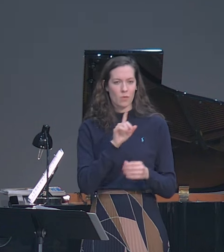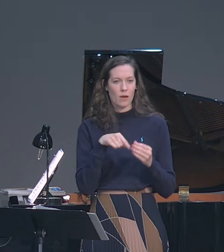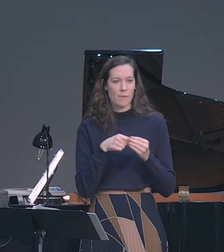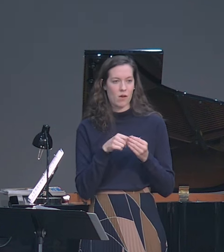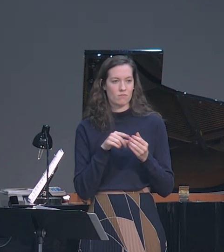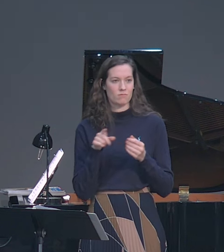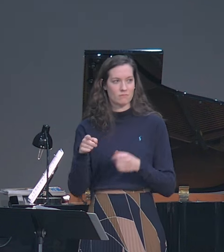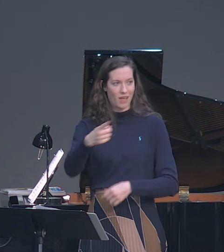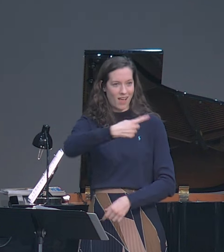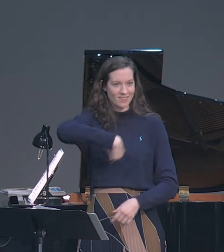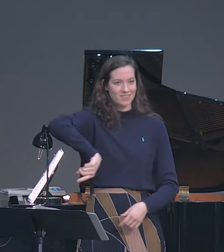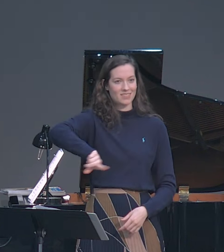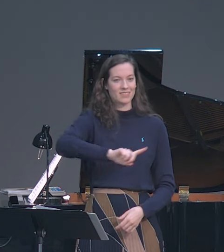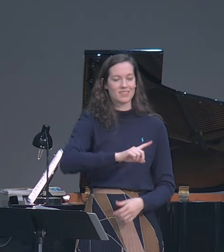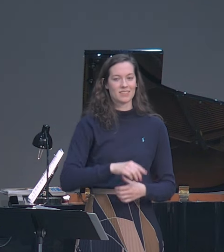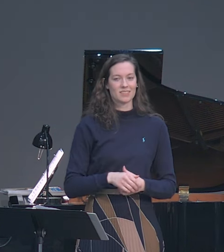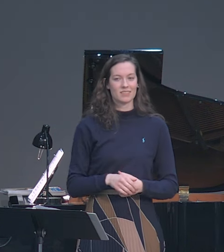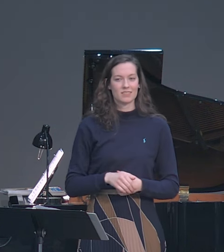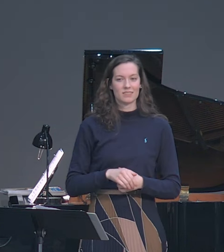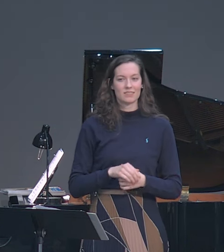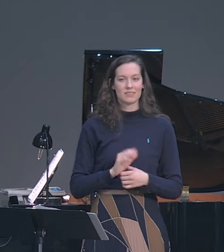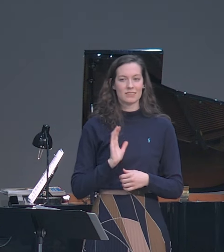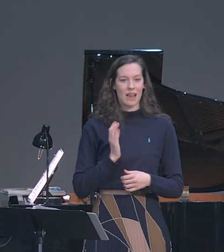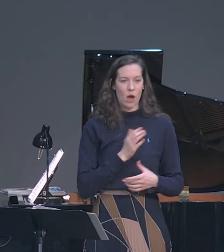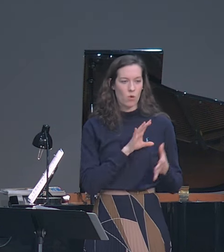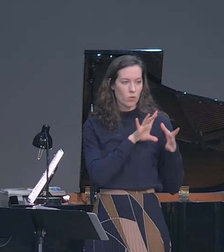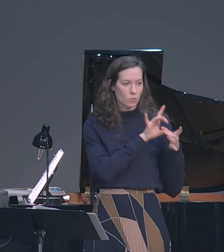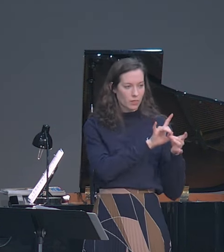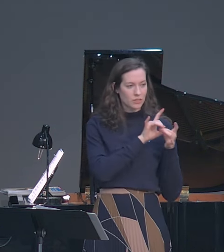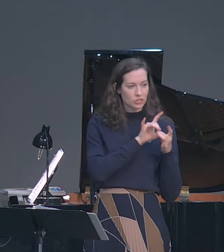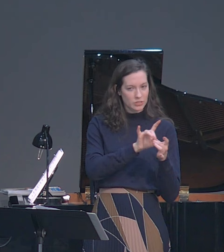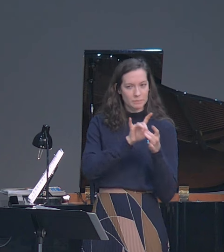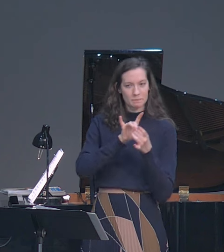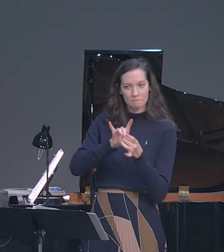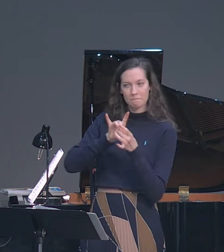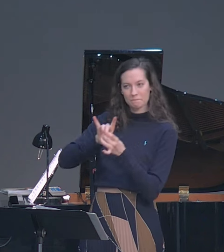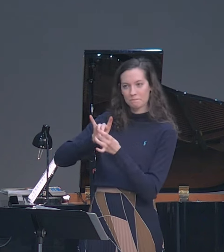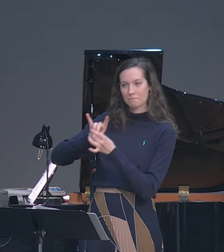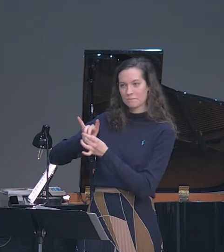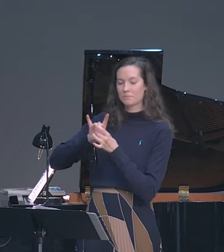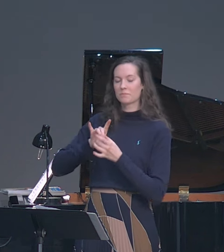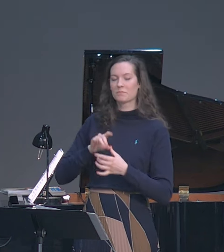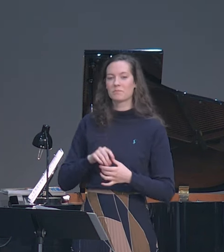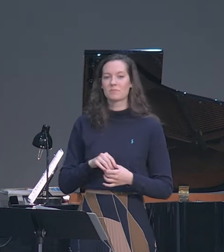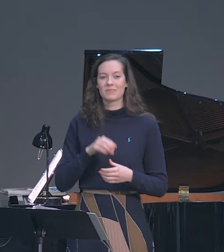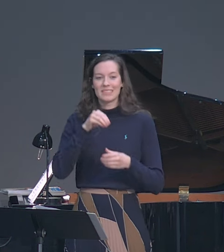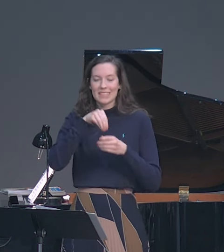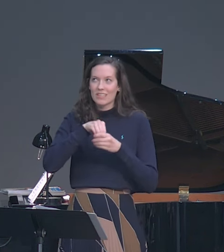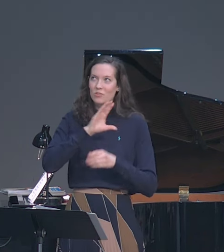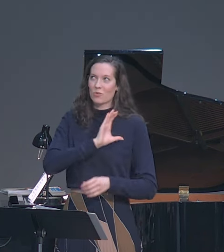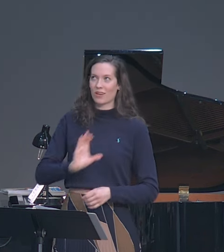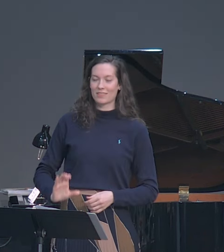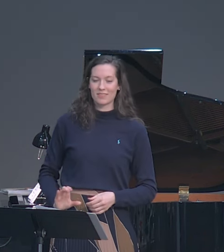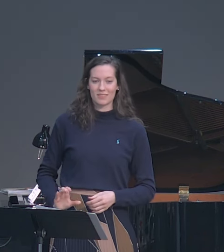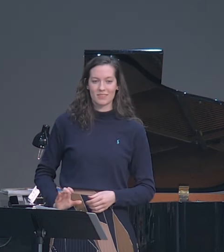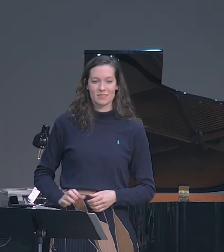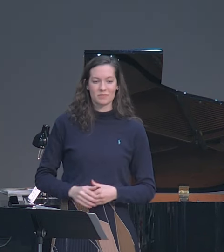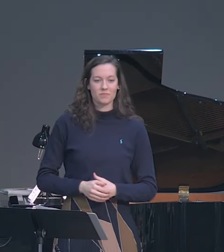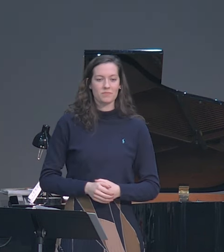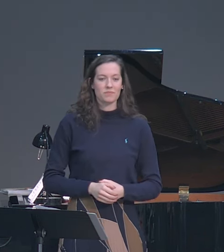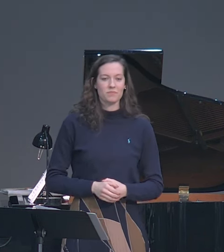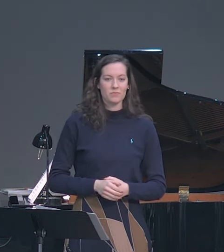us and our relationship with one another in Christ. So